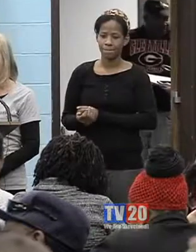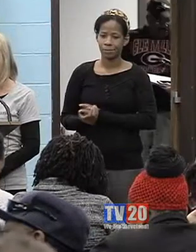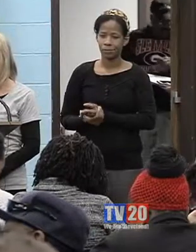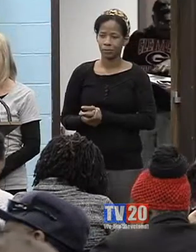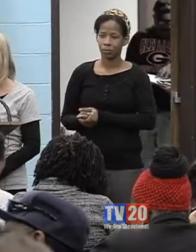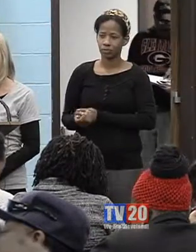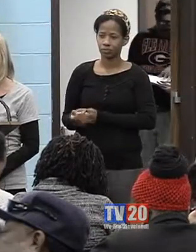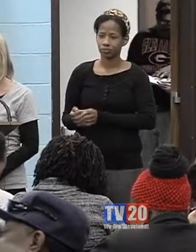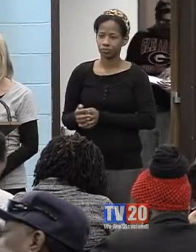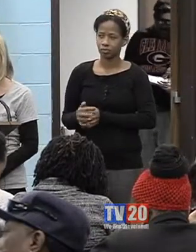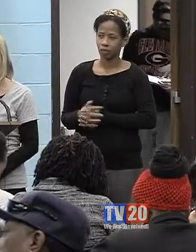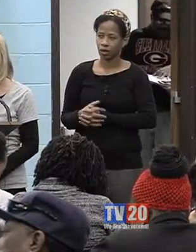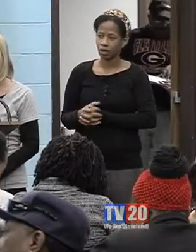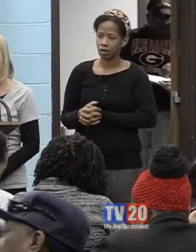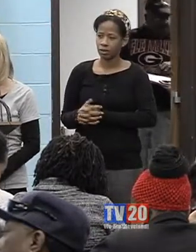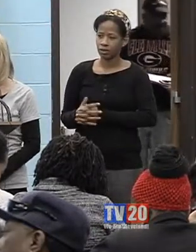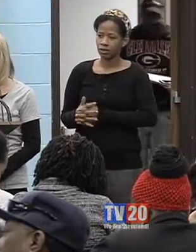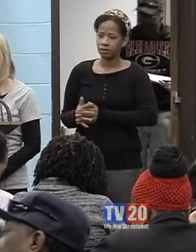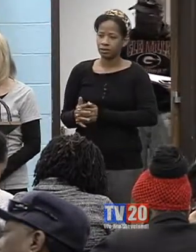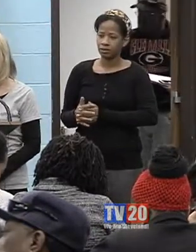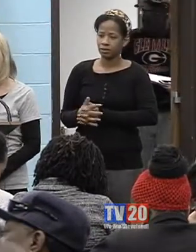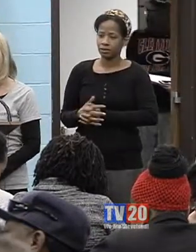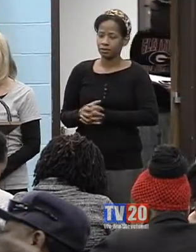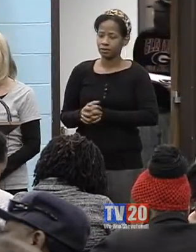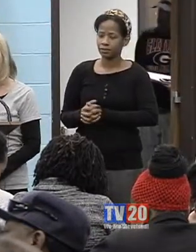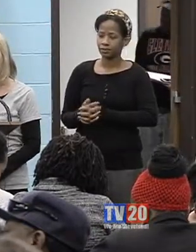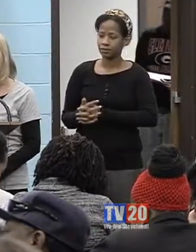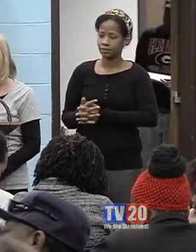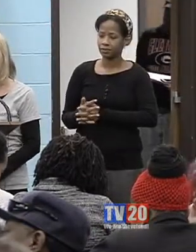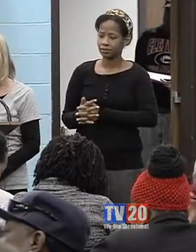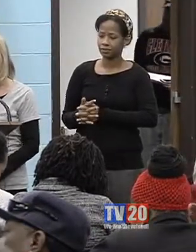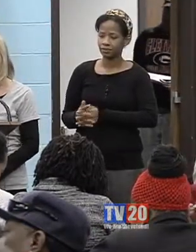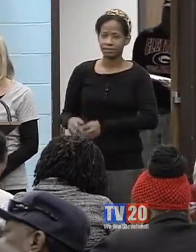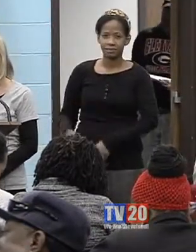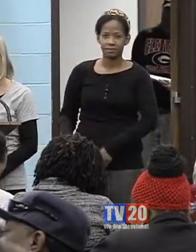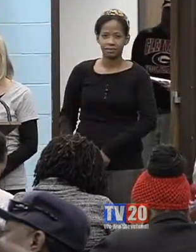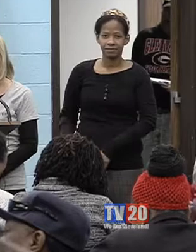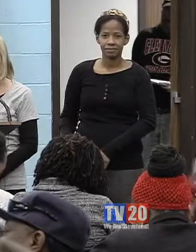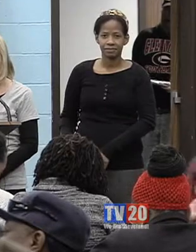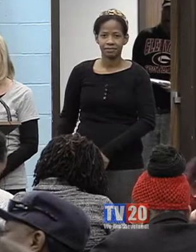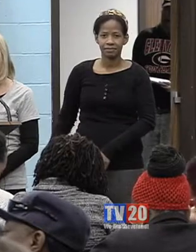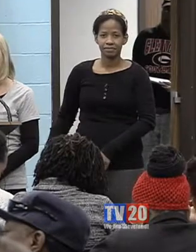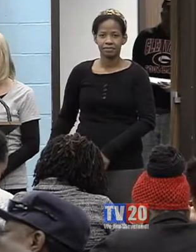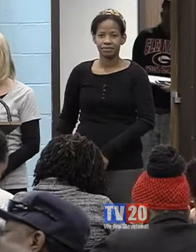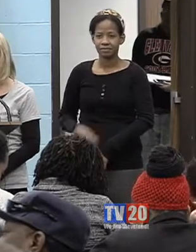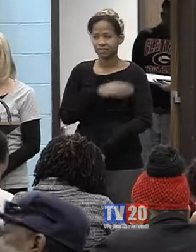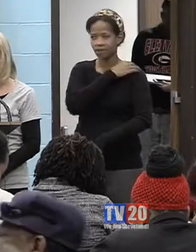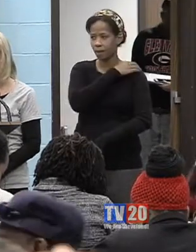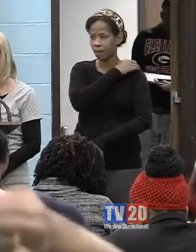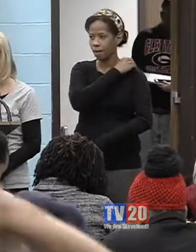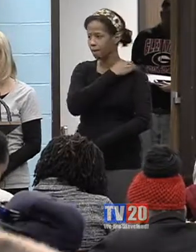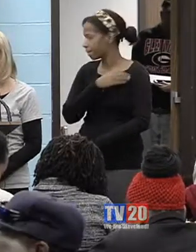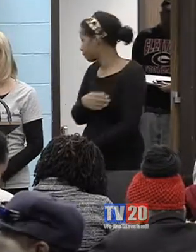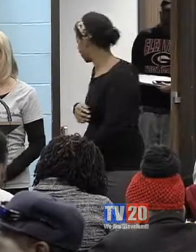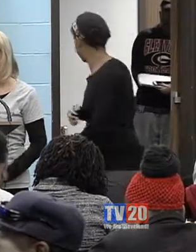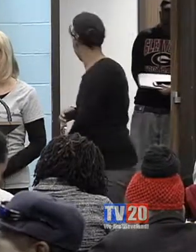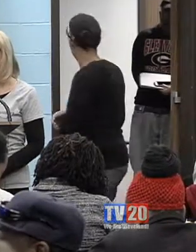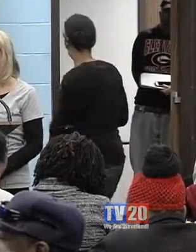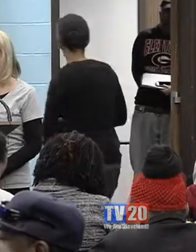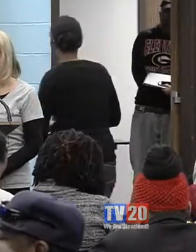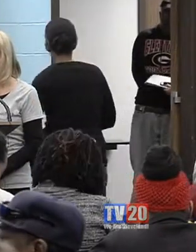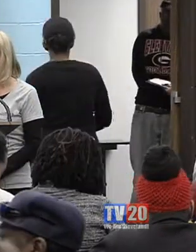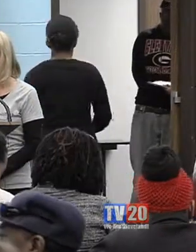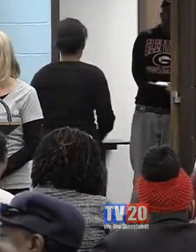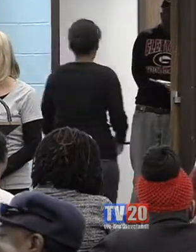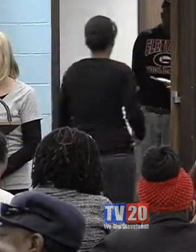especially if you don't know all of the people. Or say, Tom, I have a question for you, whatever. Do you need help? We already talked a little bit about